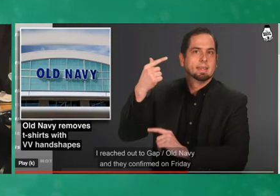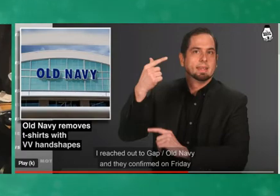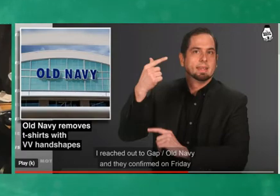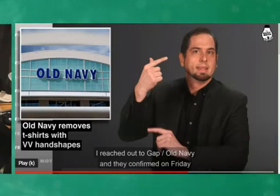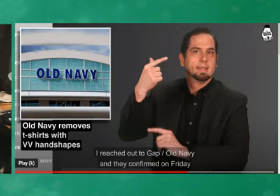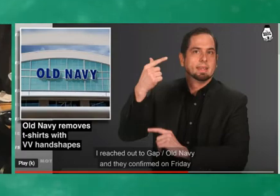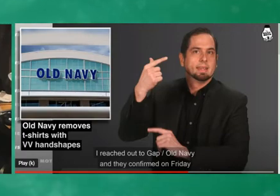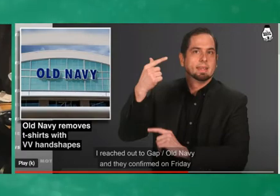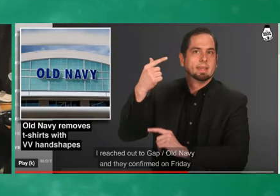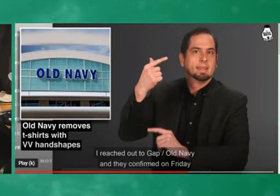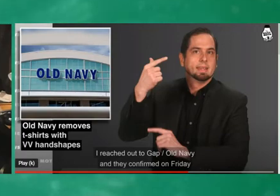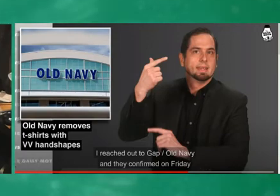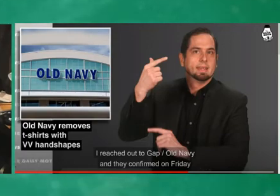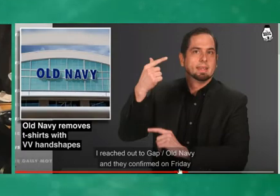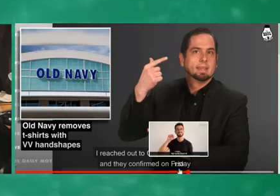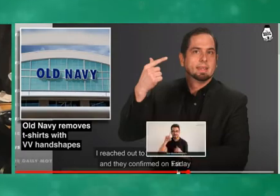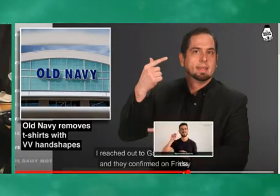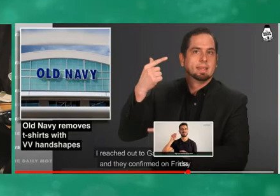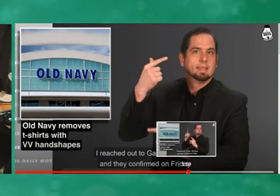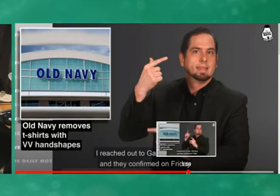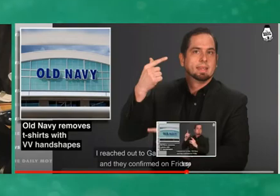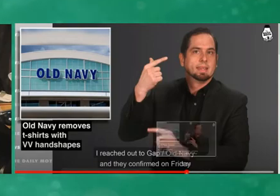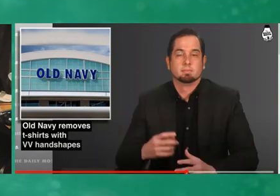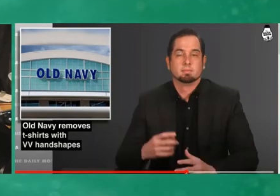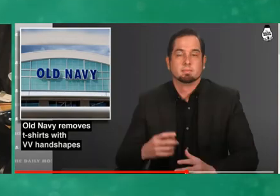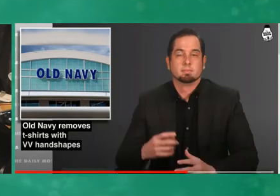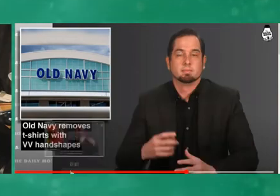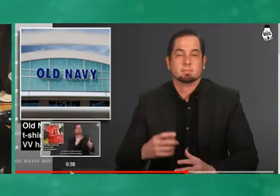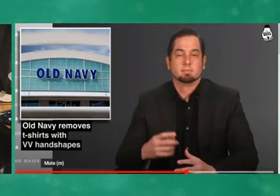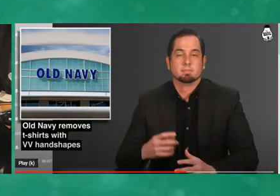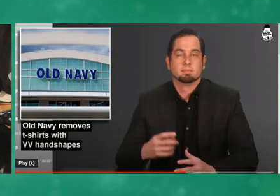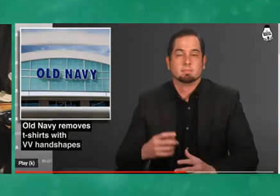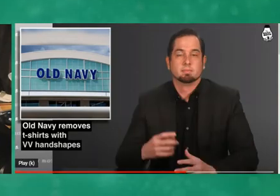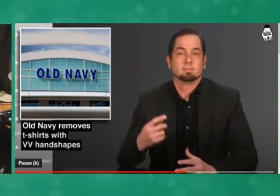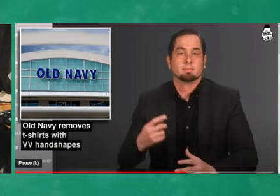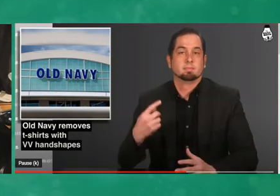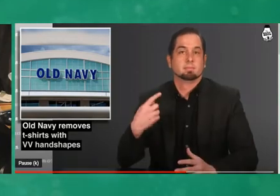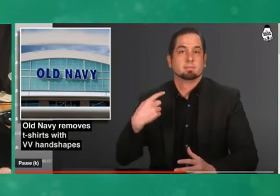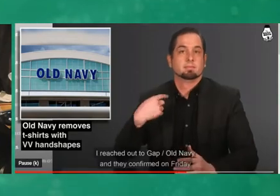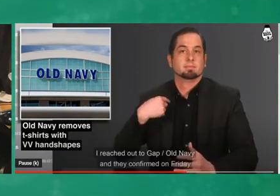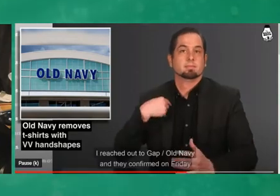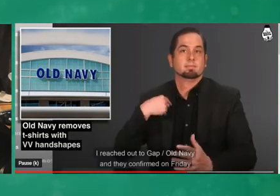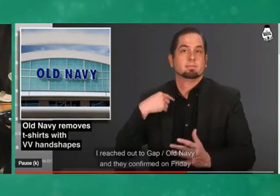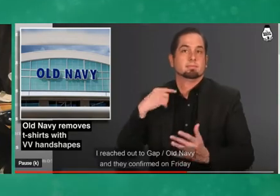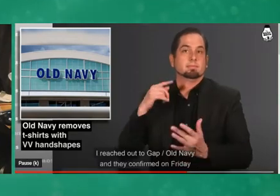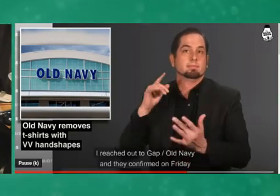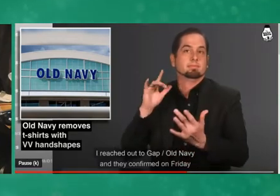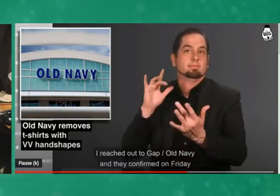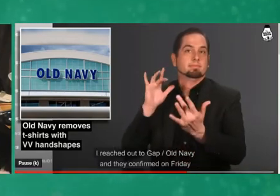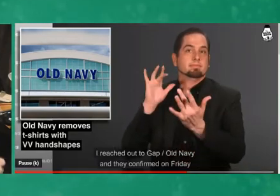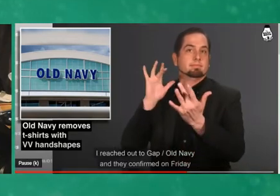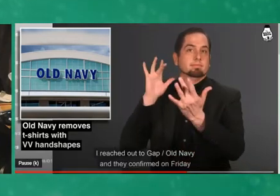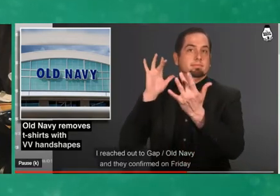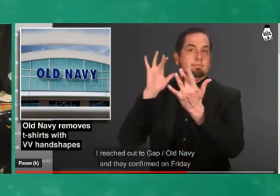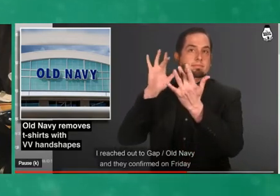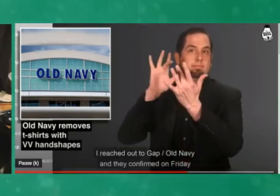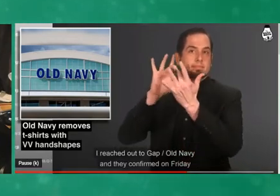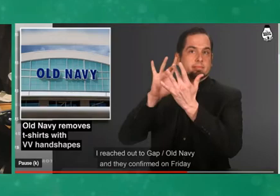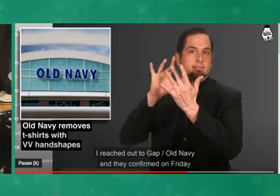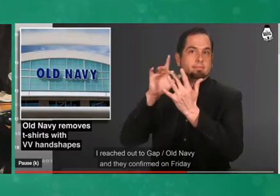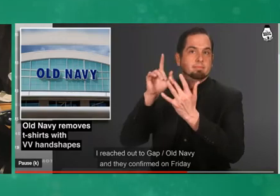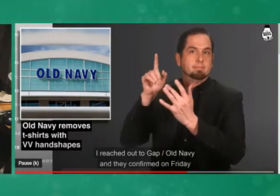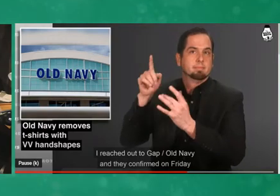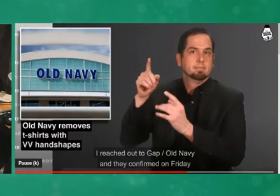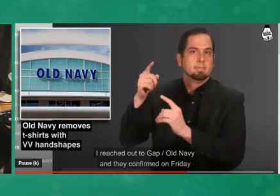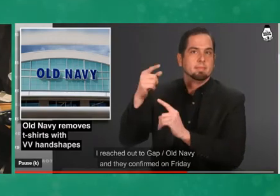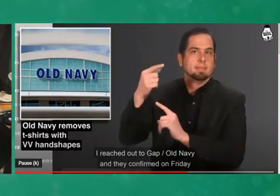So I'm reaching out to contact. Does that make sense? It's a directional sign. So I reached